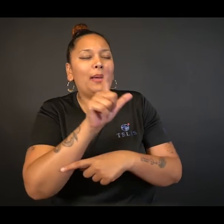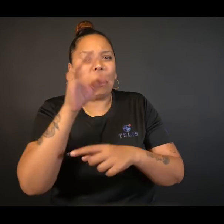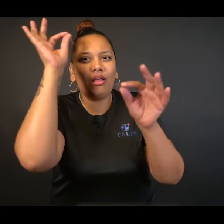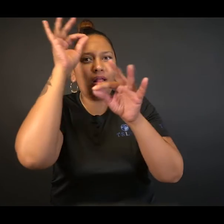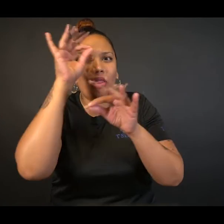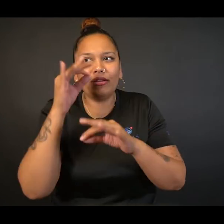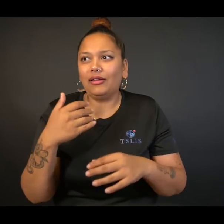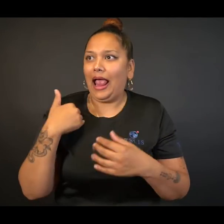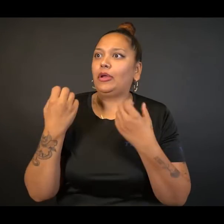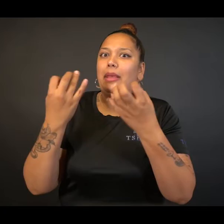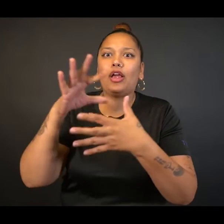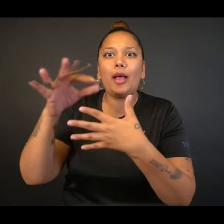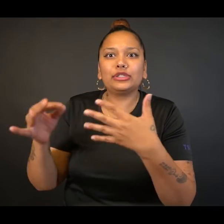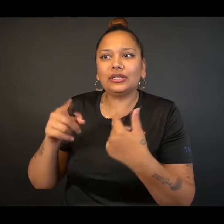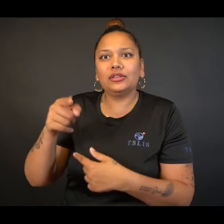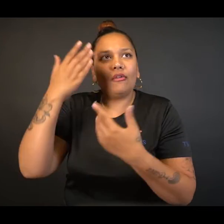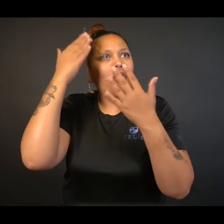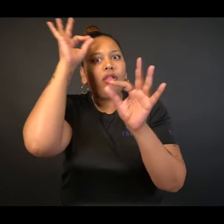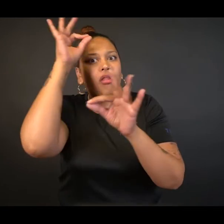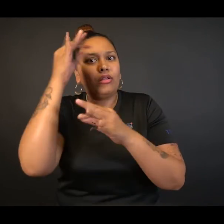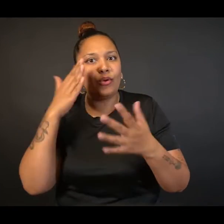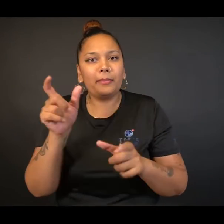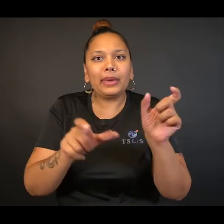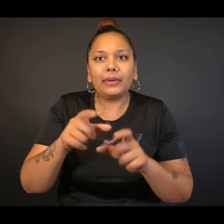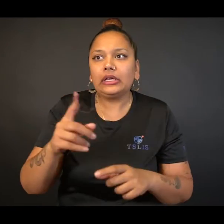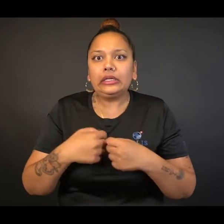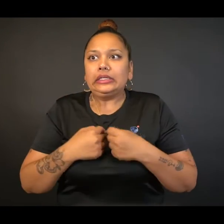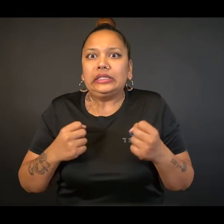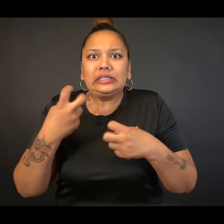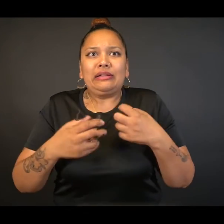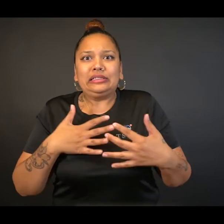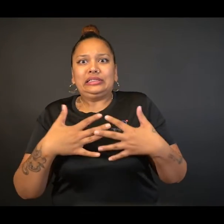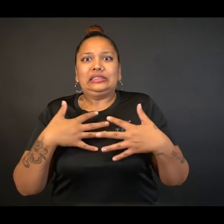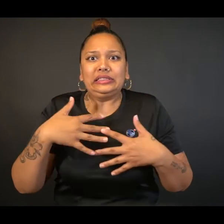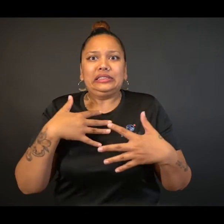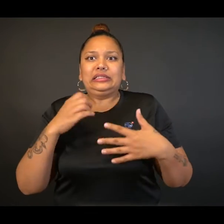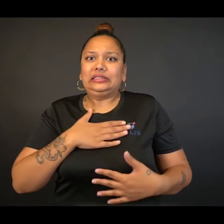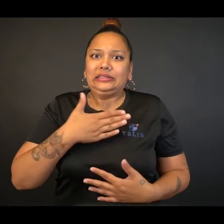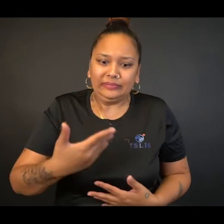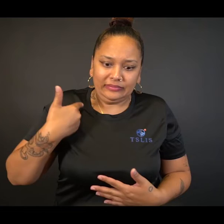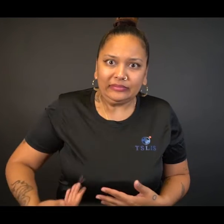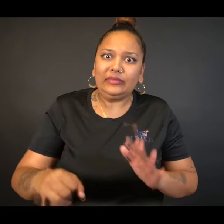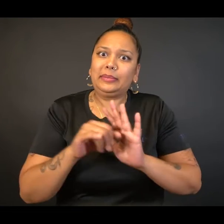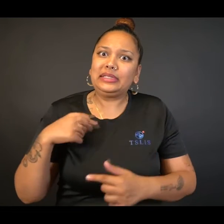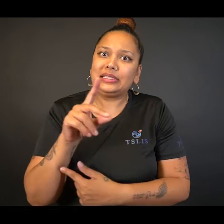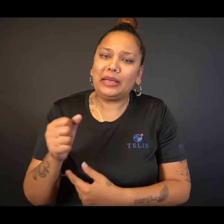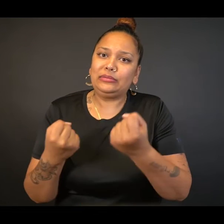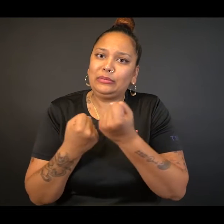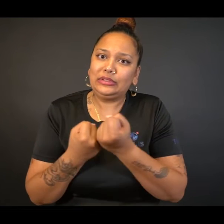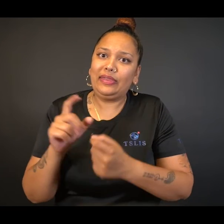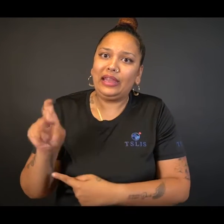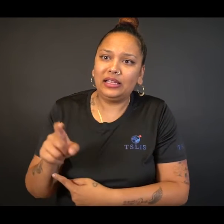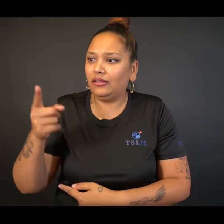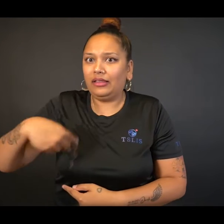openly kind of identify them and kind of advocate for them. I think that's where staff have a responsibility, kind of like an information kind of crusade, that